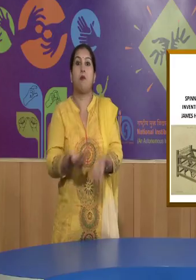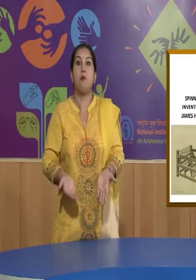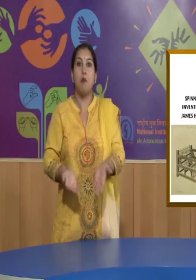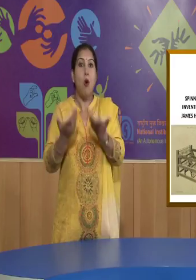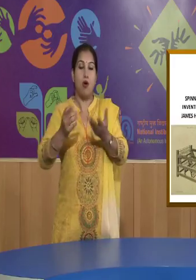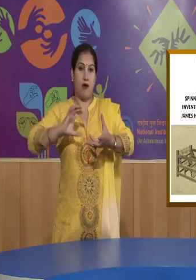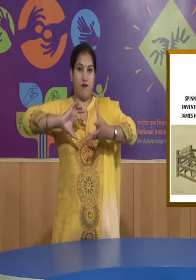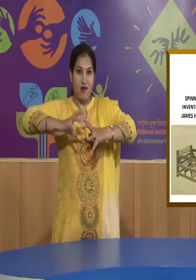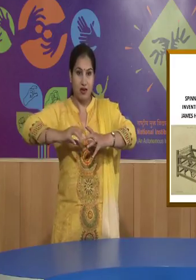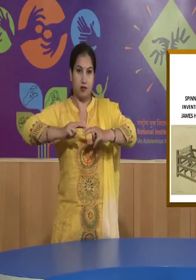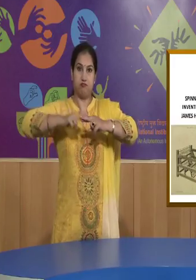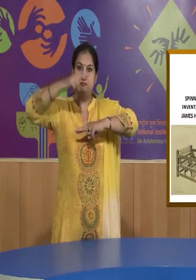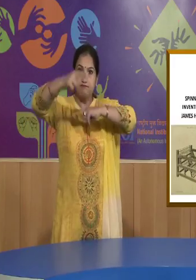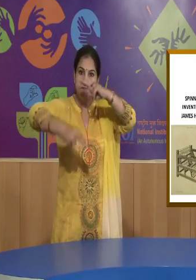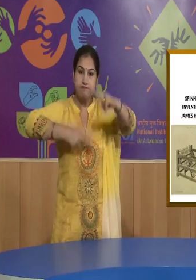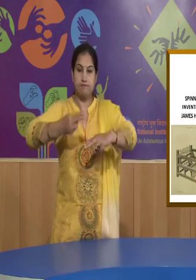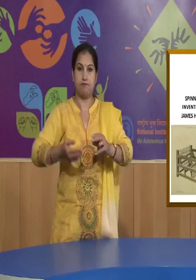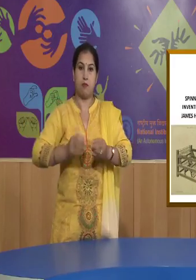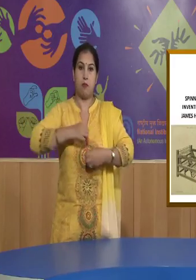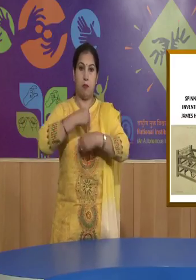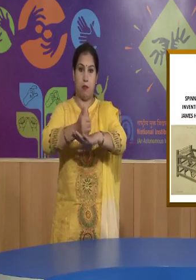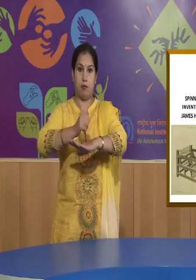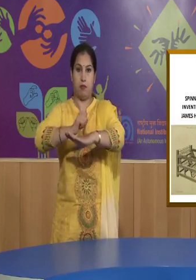of factory system in Britain.